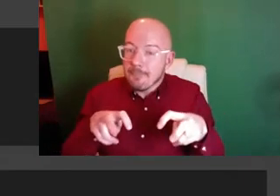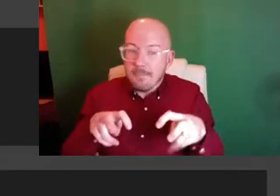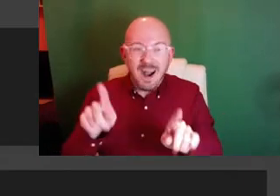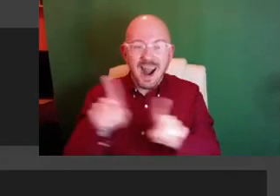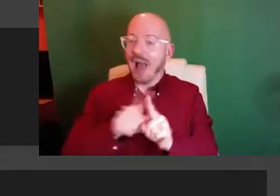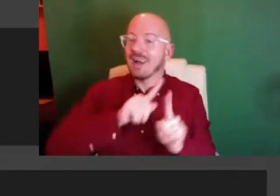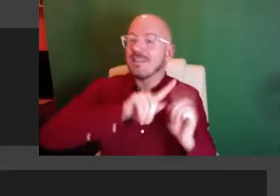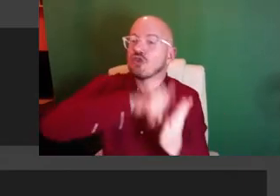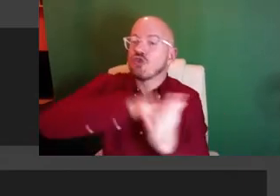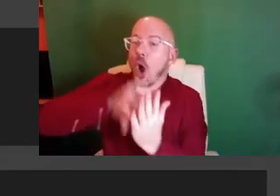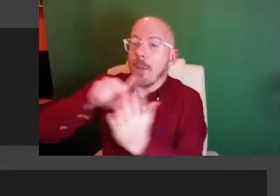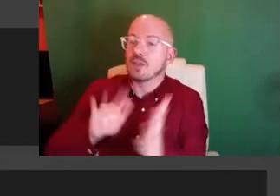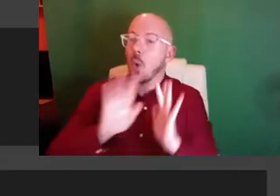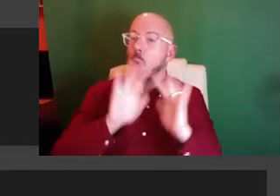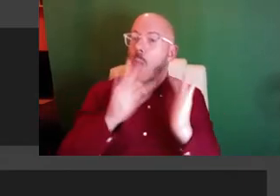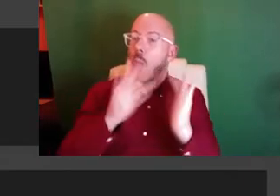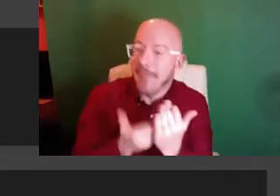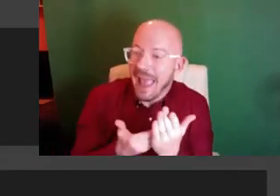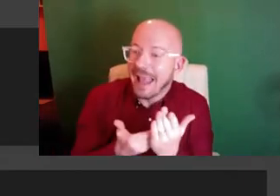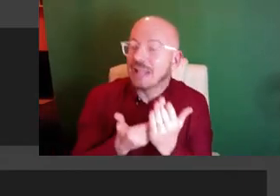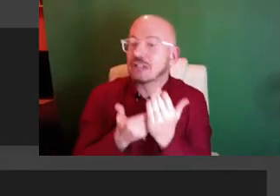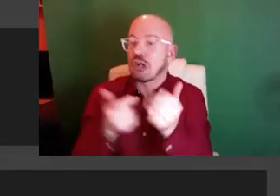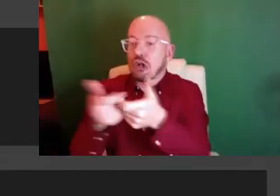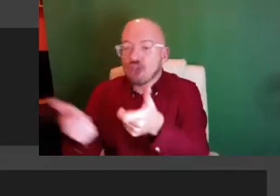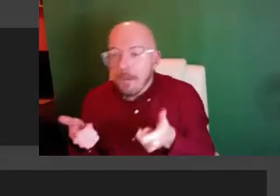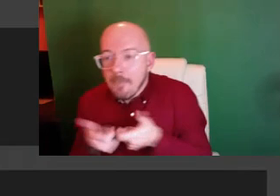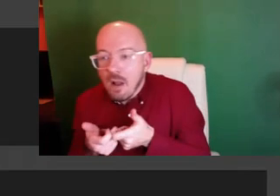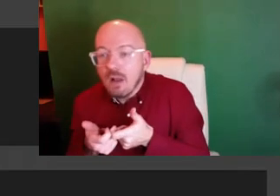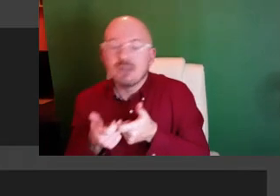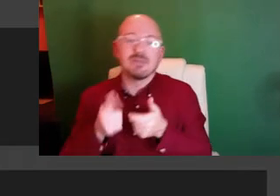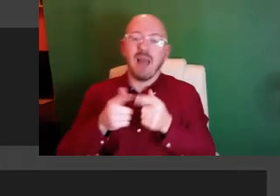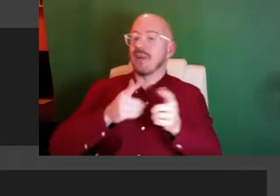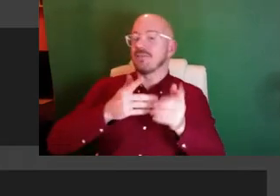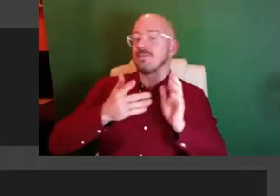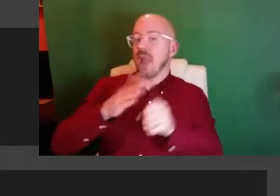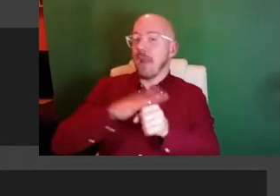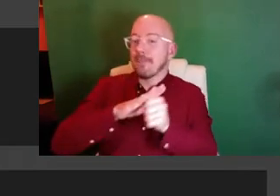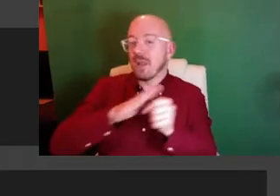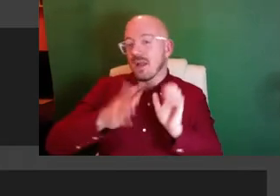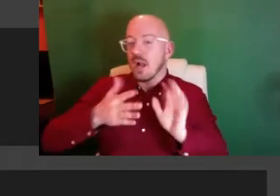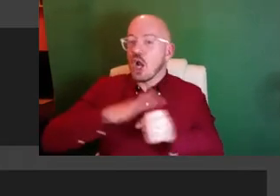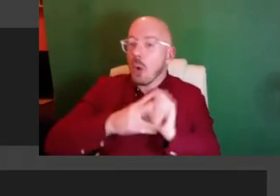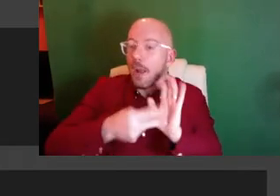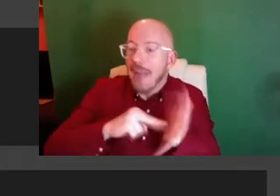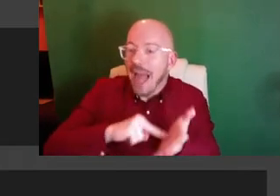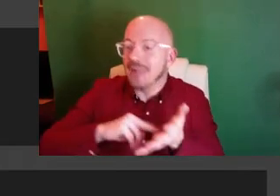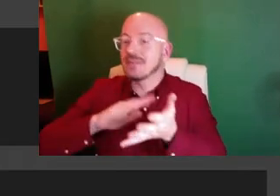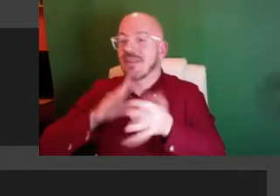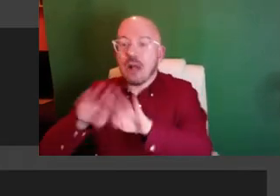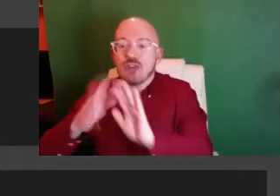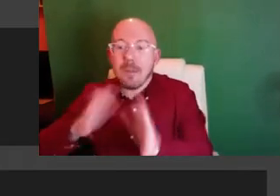The first was essentially desk research, so Rachel and I reviewed various documents, BSL